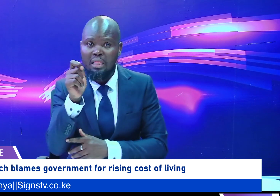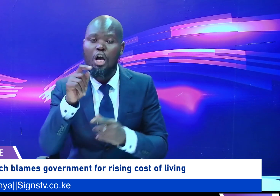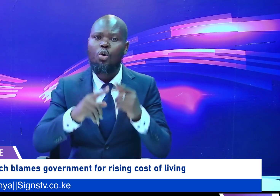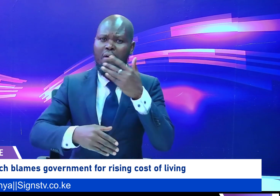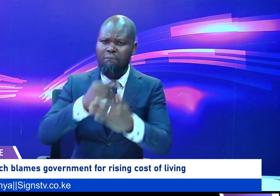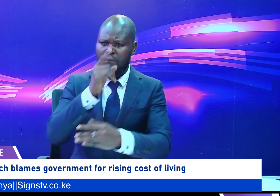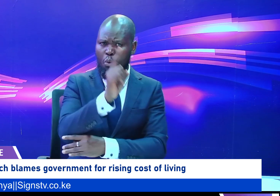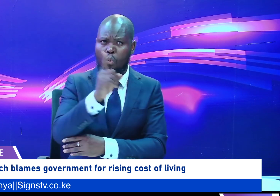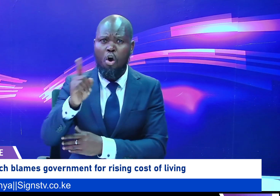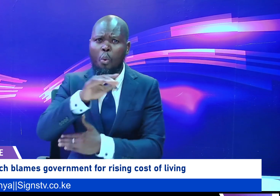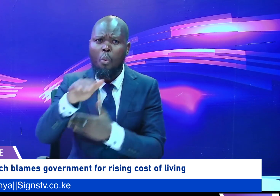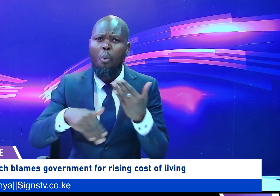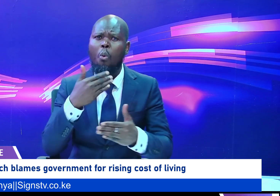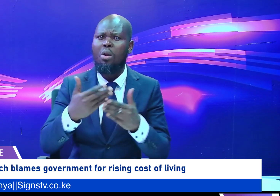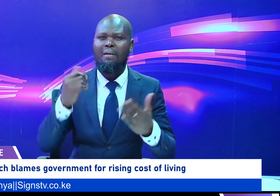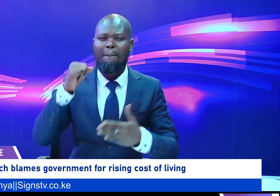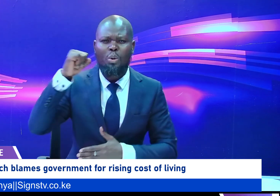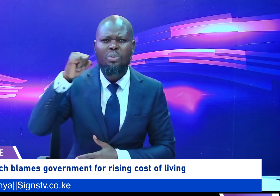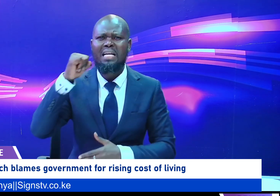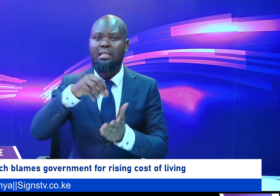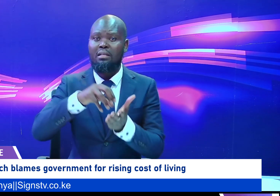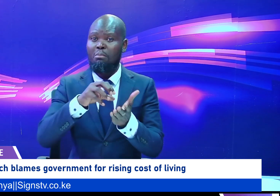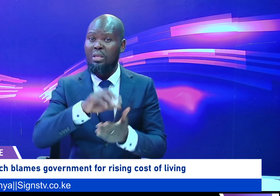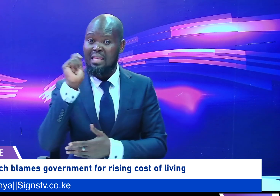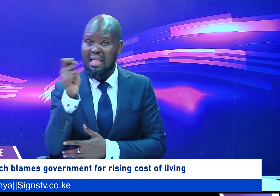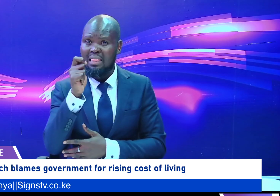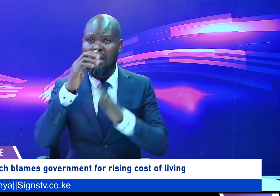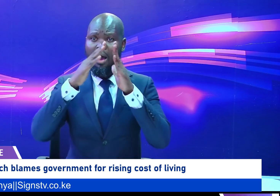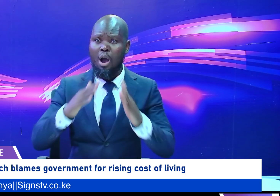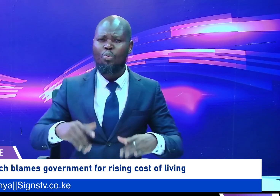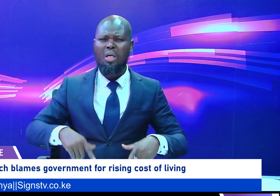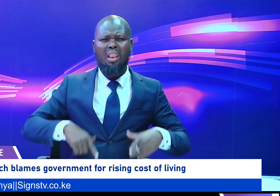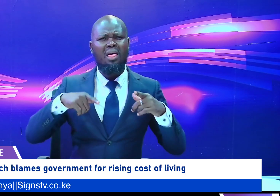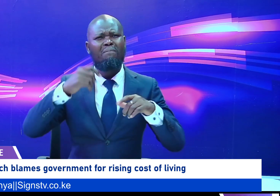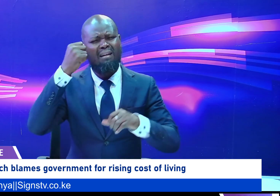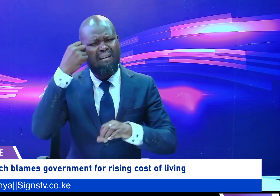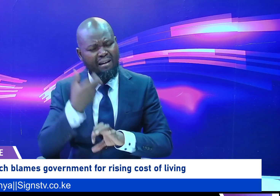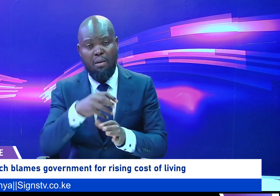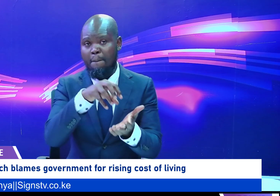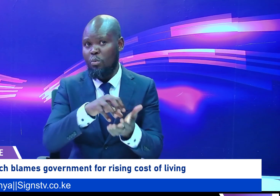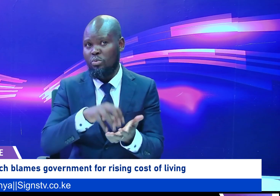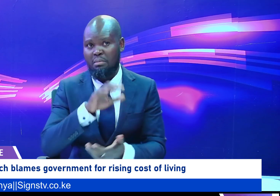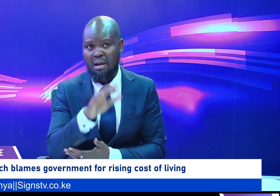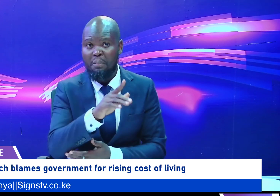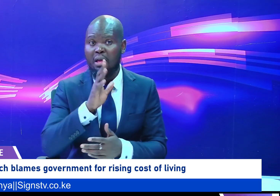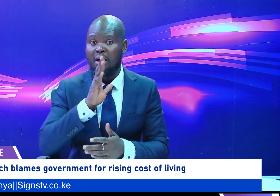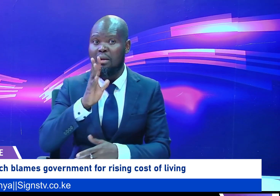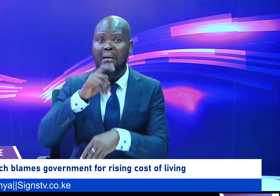in the thick of political contests, Kenya's households are living in hard situations. Speaking during the